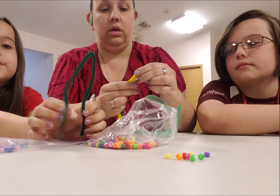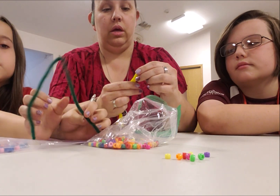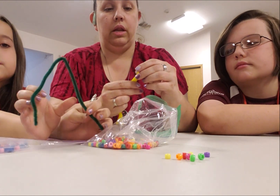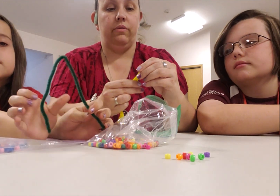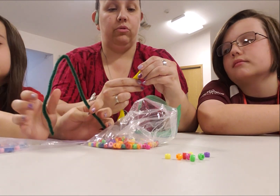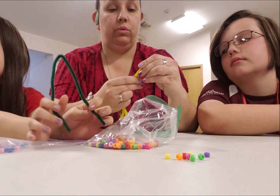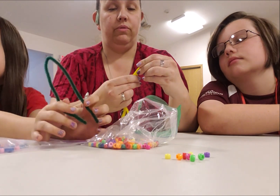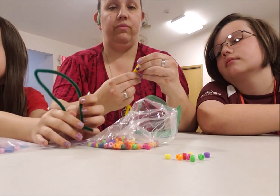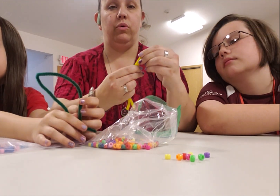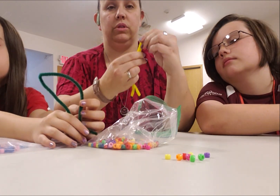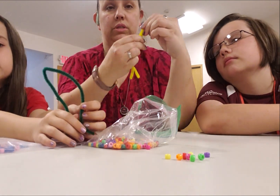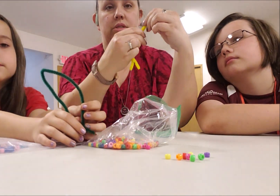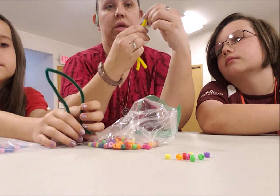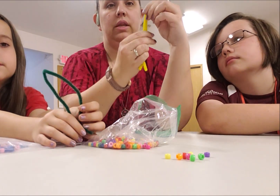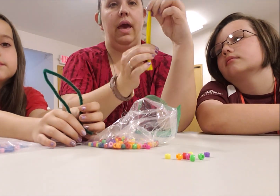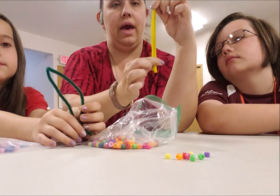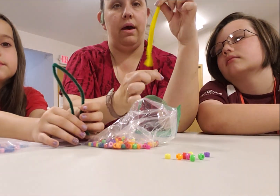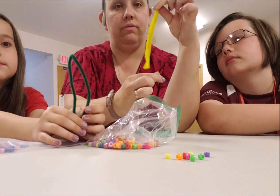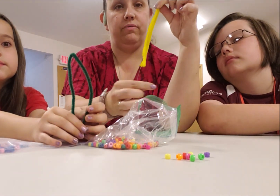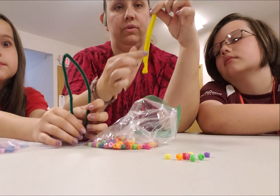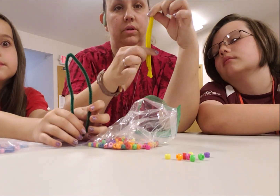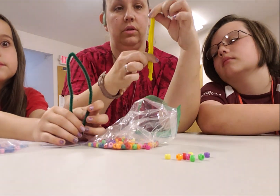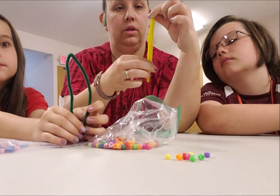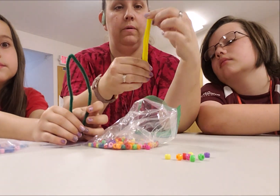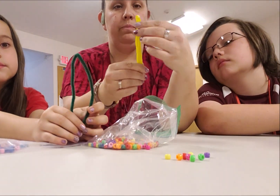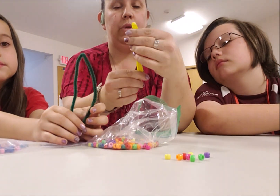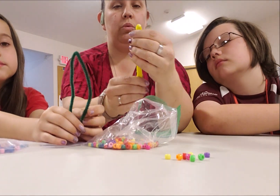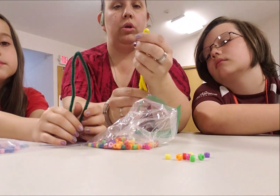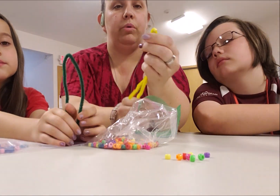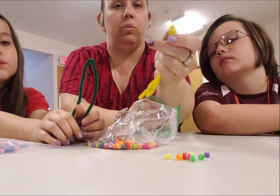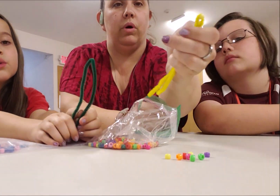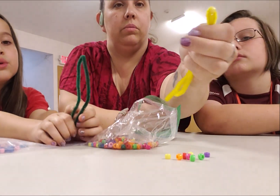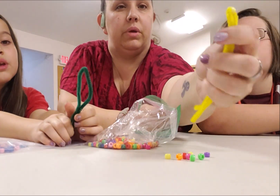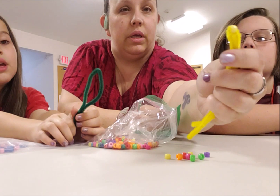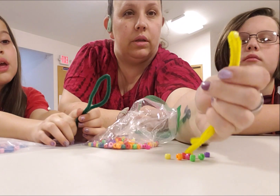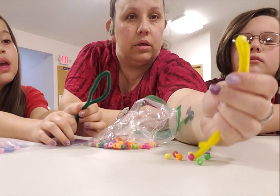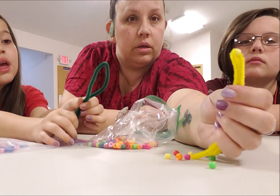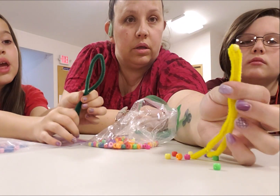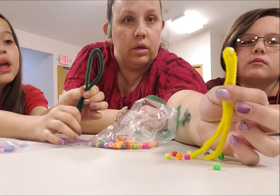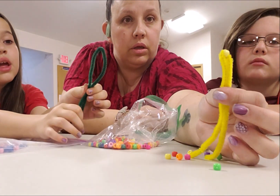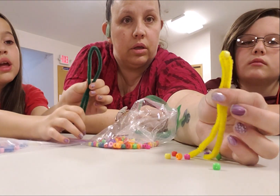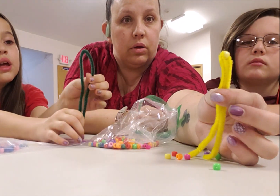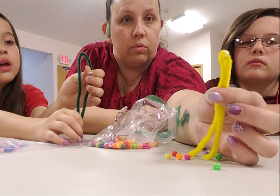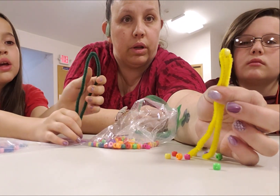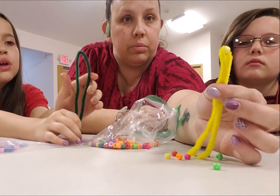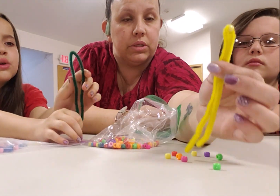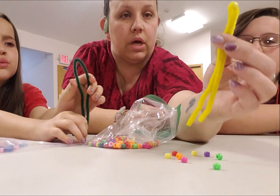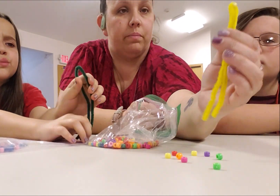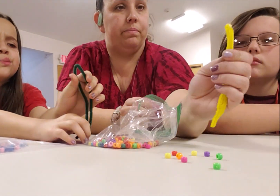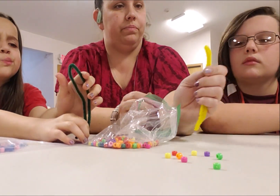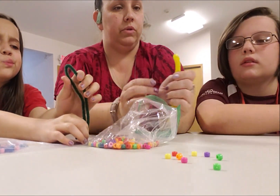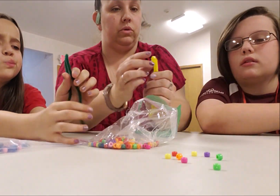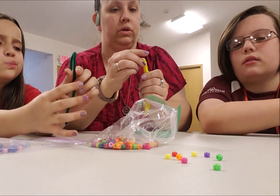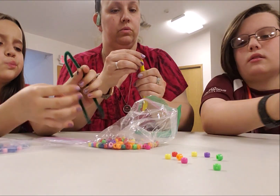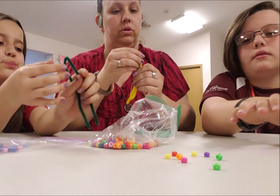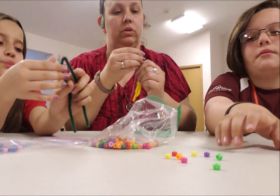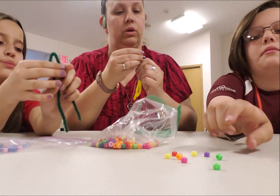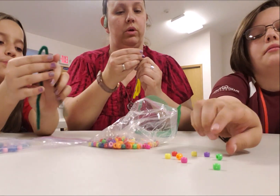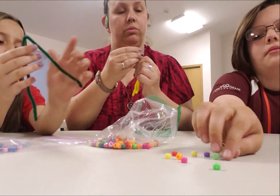and after we fold this in half, we're going to put one bead right up at the top. So you guys want to do that? Grab a